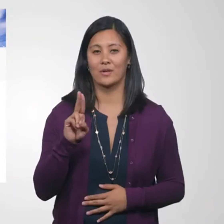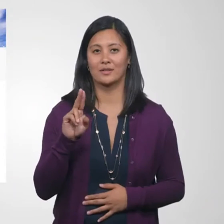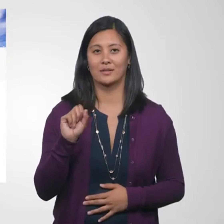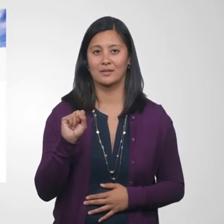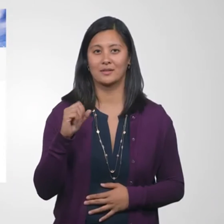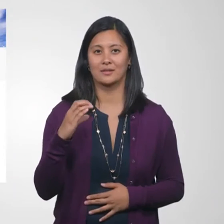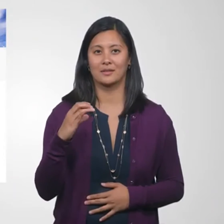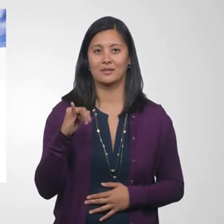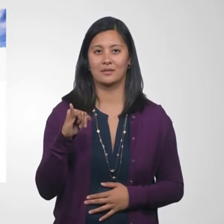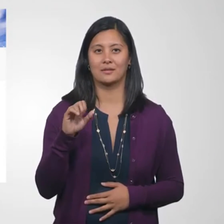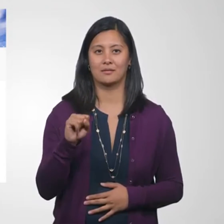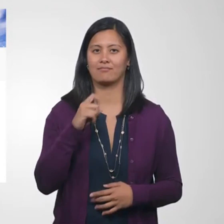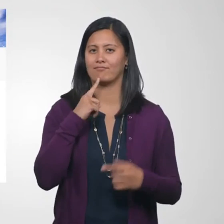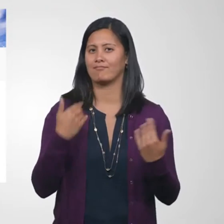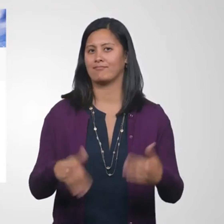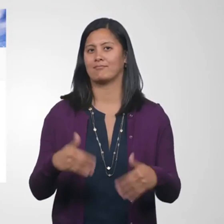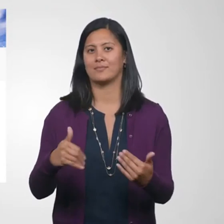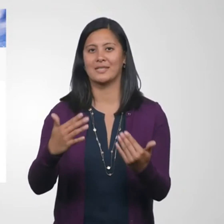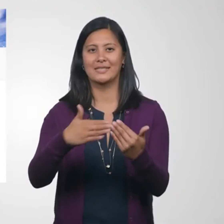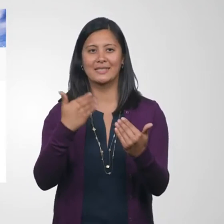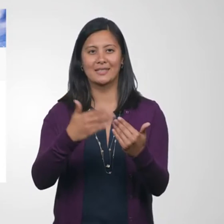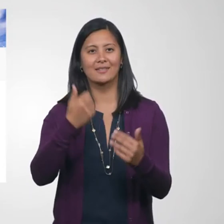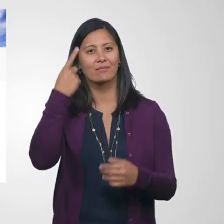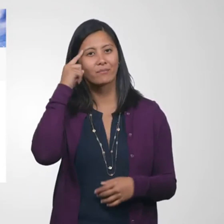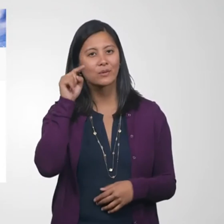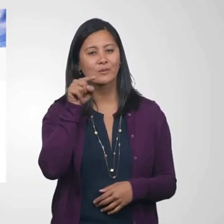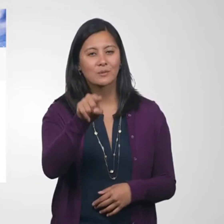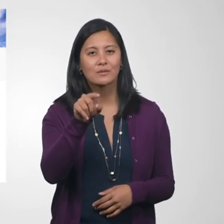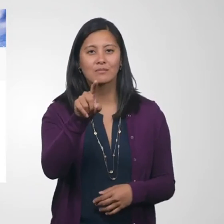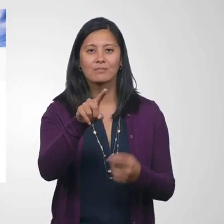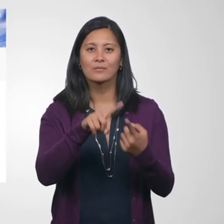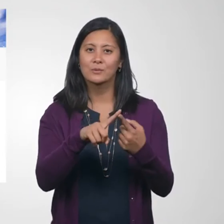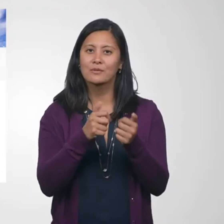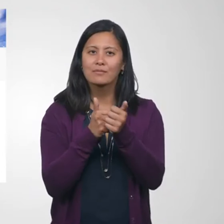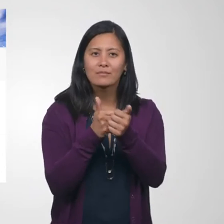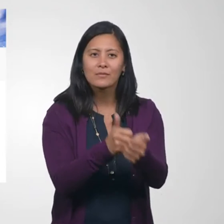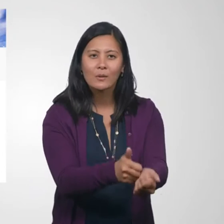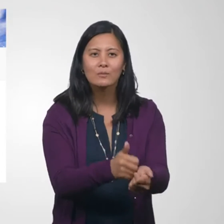My USCIS makes it easier than ever for you to navigate the